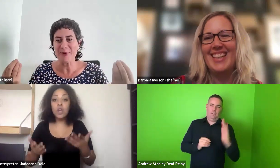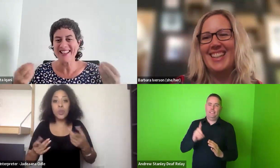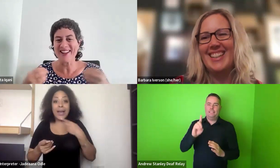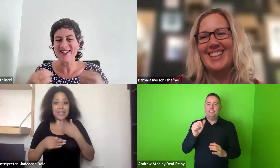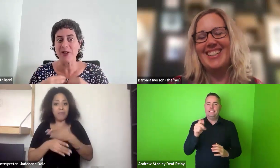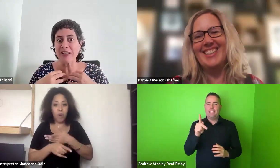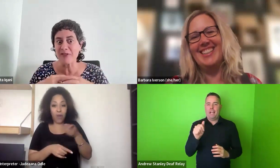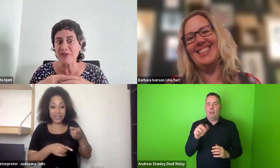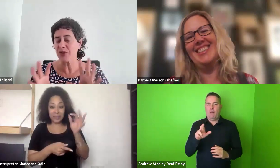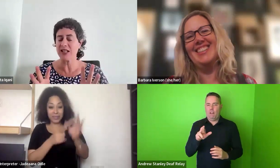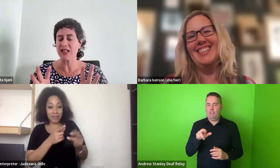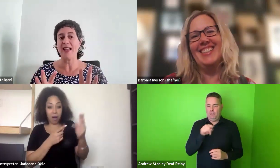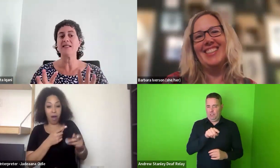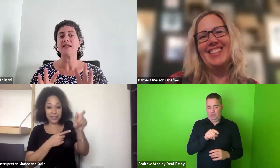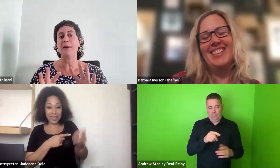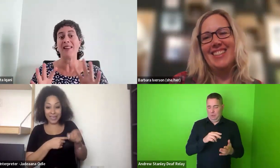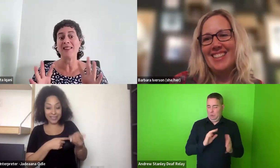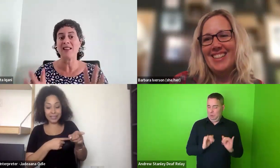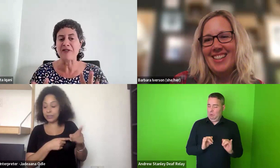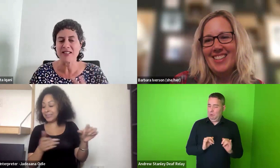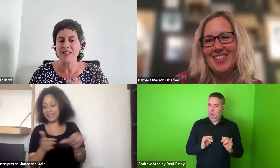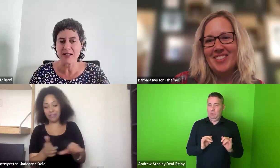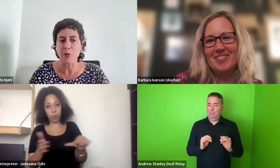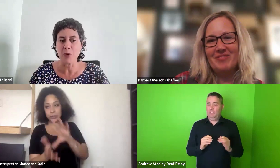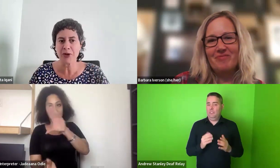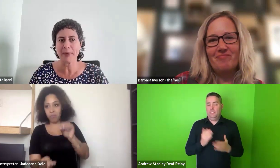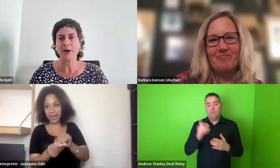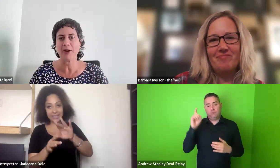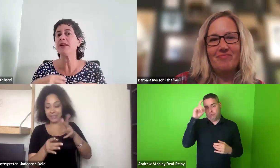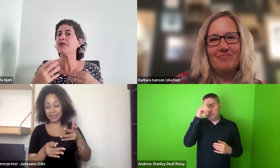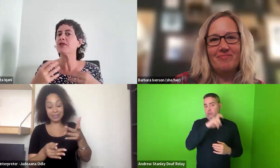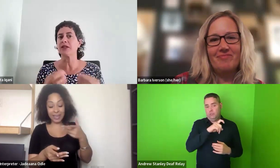such a complex and really visually and ethically